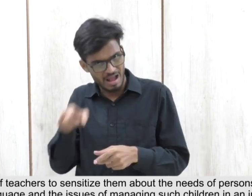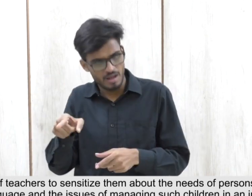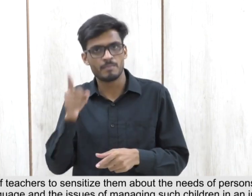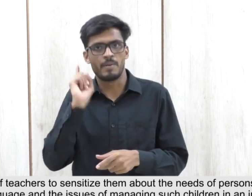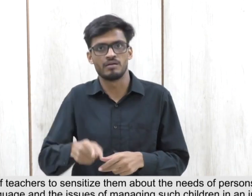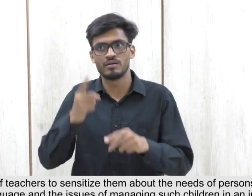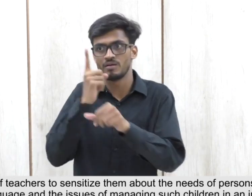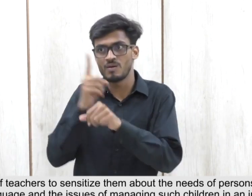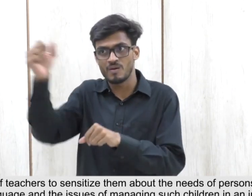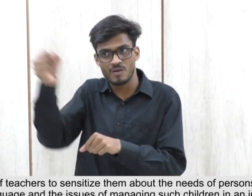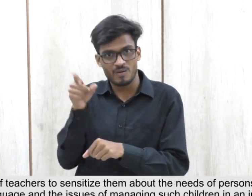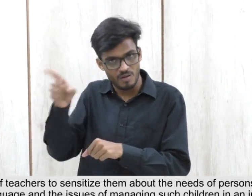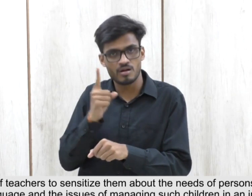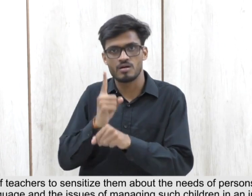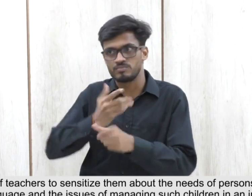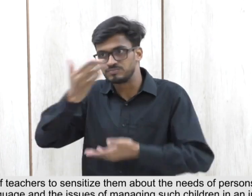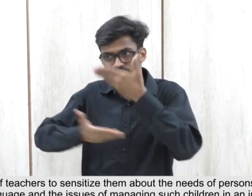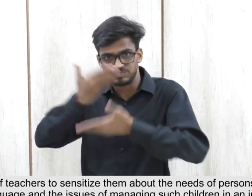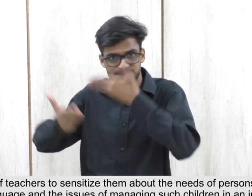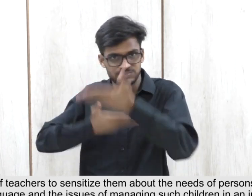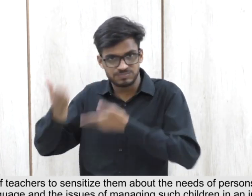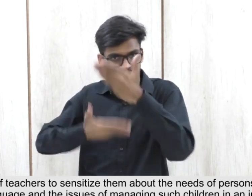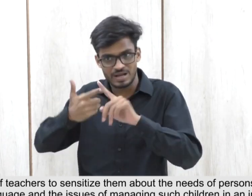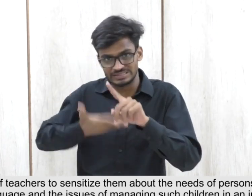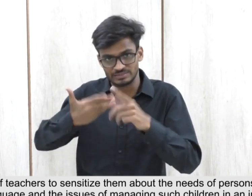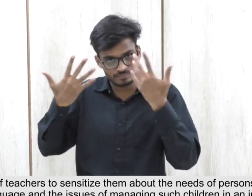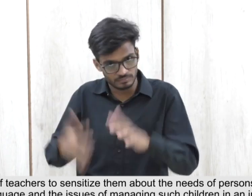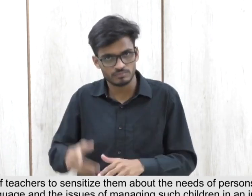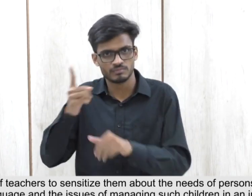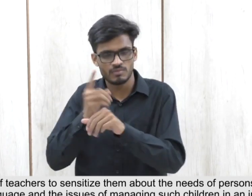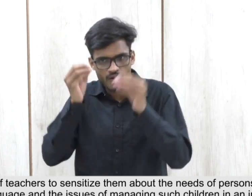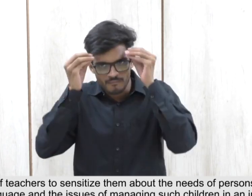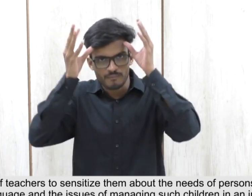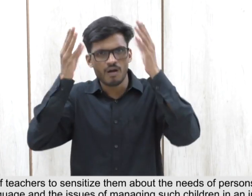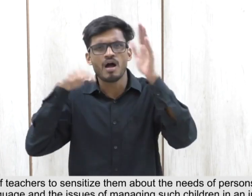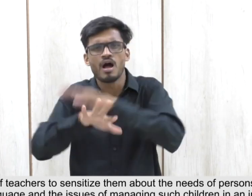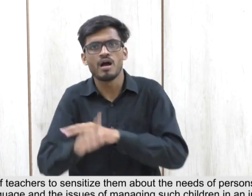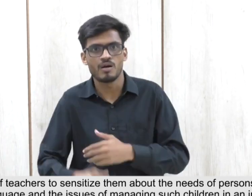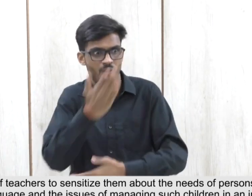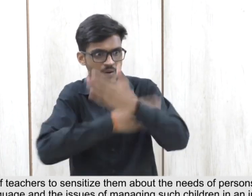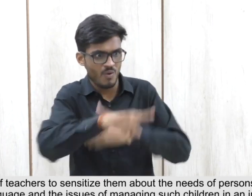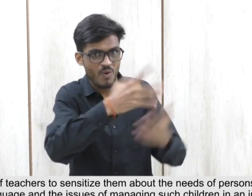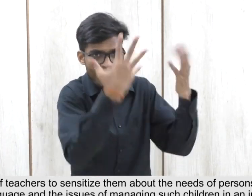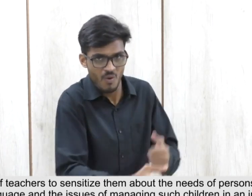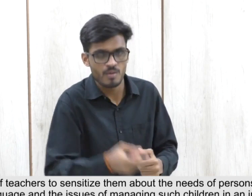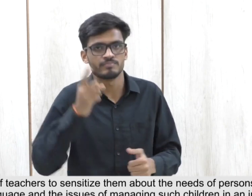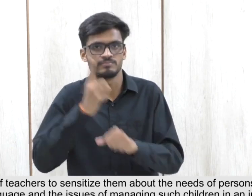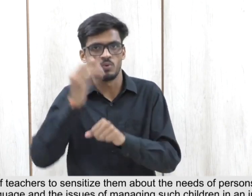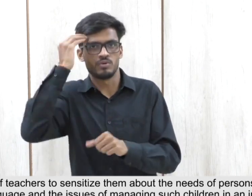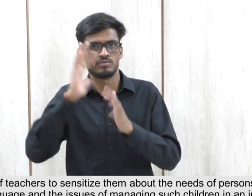to sensitize them about the needs of persons with disabilities, use of sign language and the issues of managing such